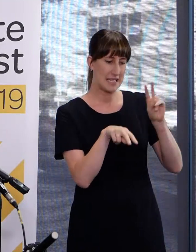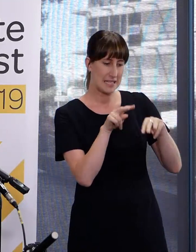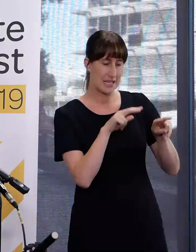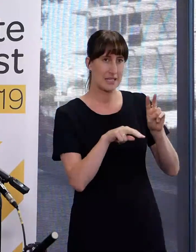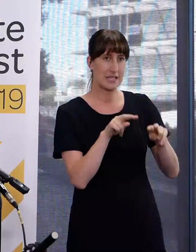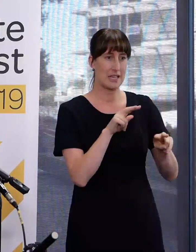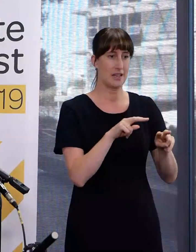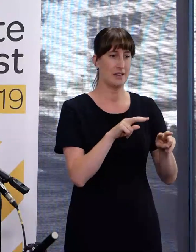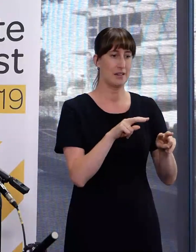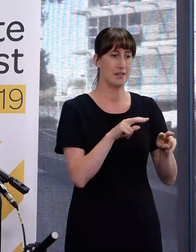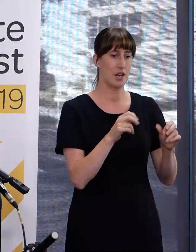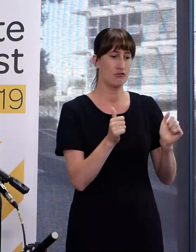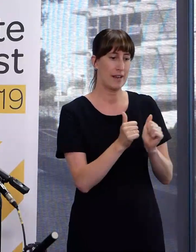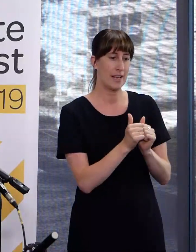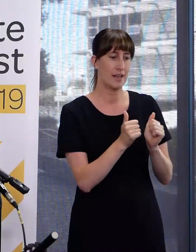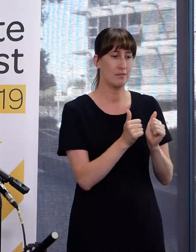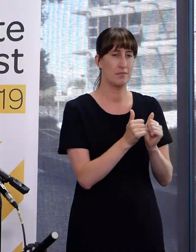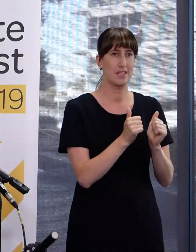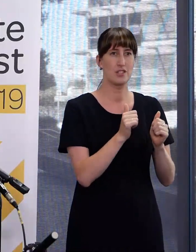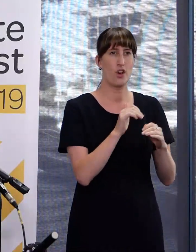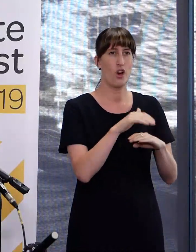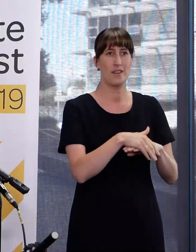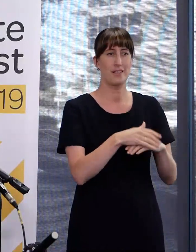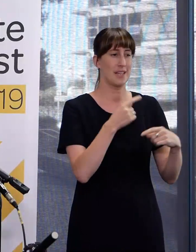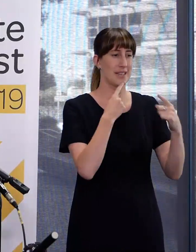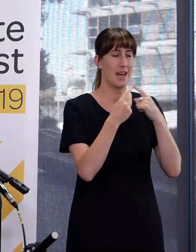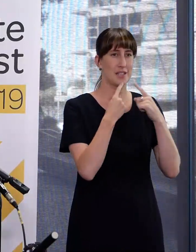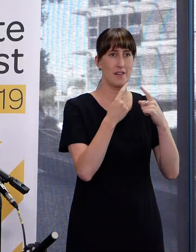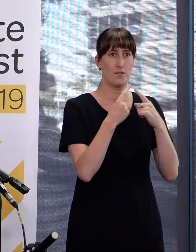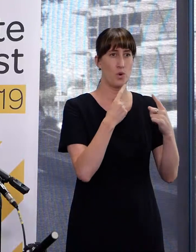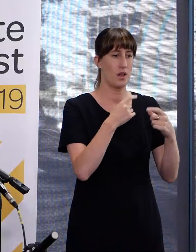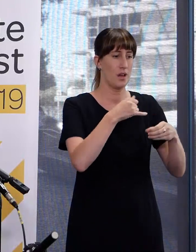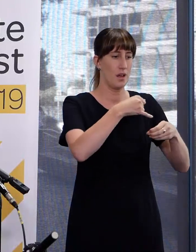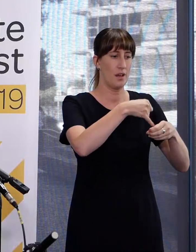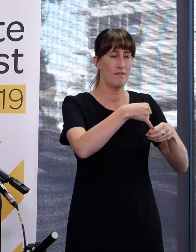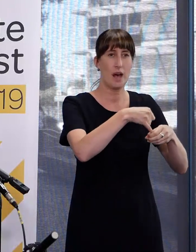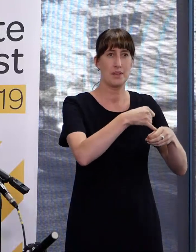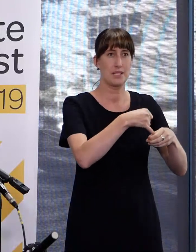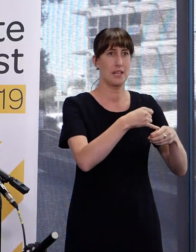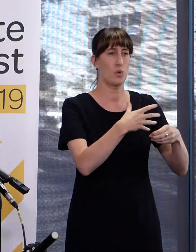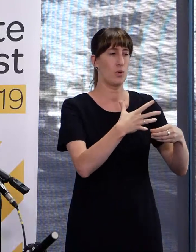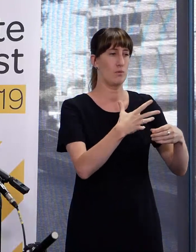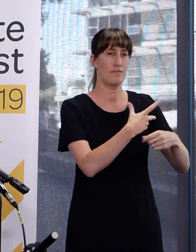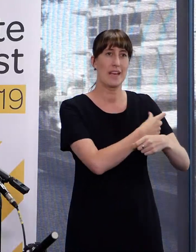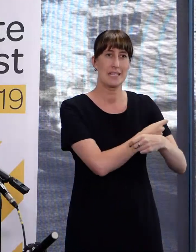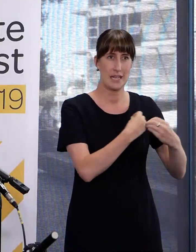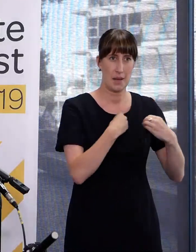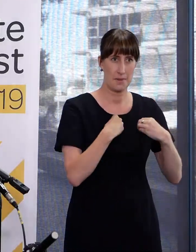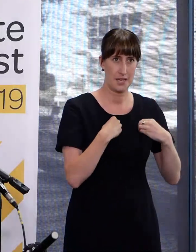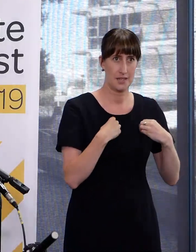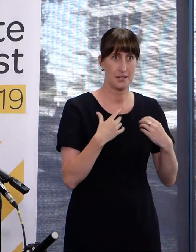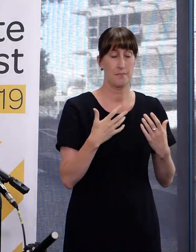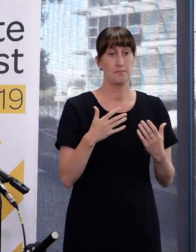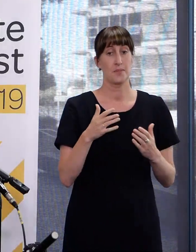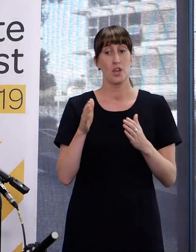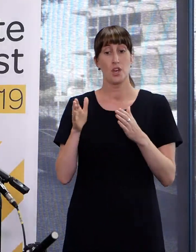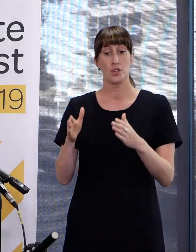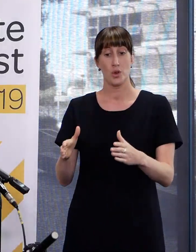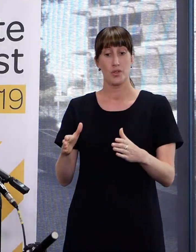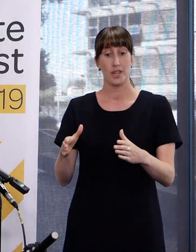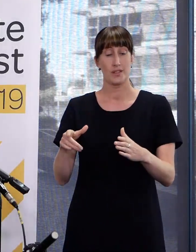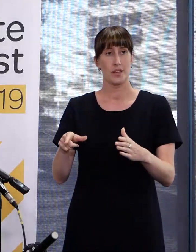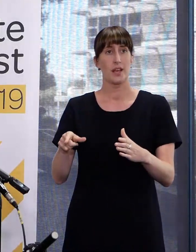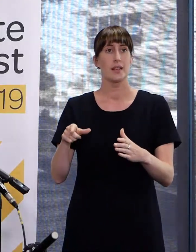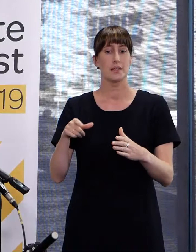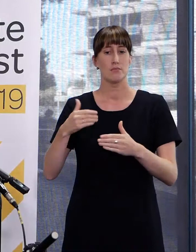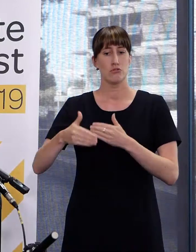agreements with pharmaceutical companies. It will have some other people. So N-Town's convening that group to look at, this is the output of the